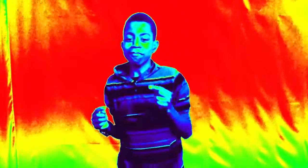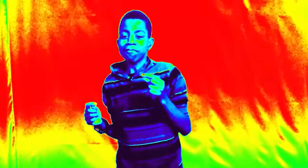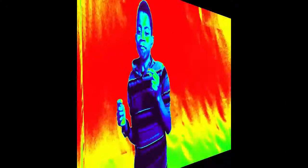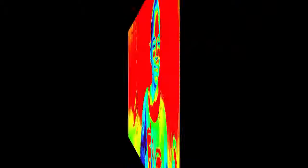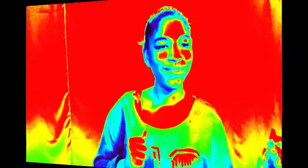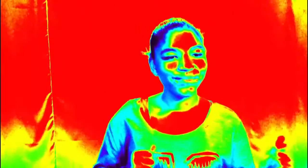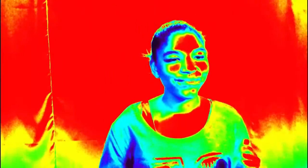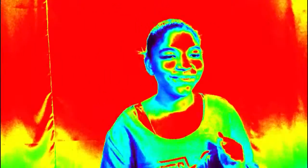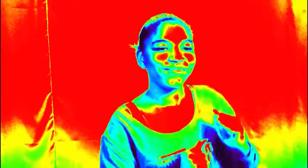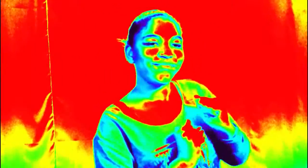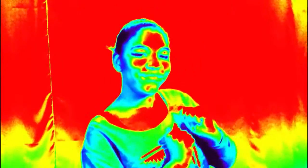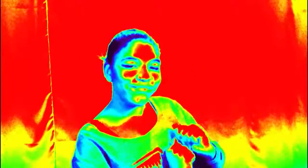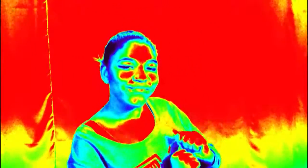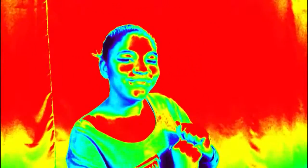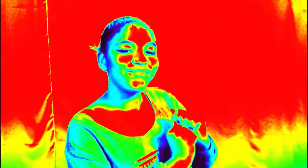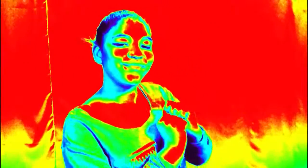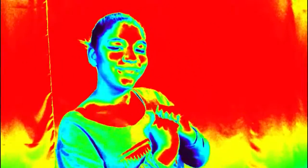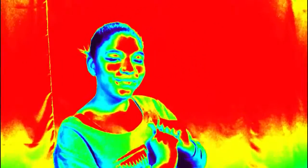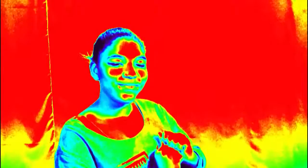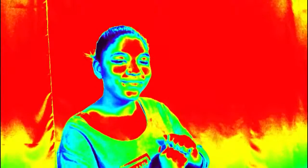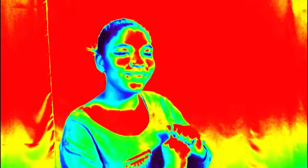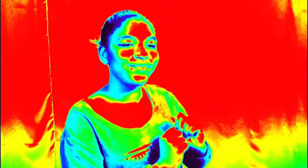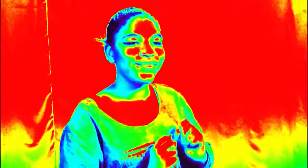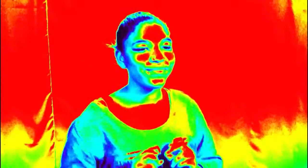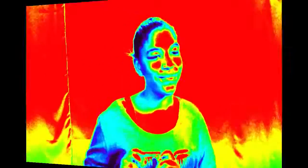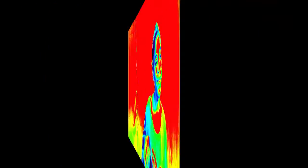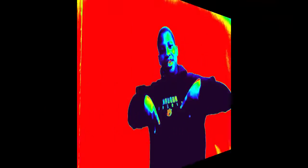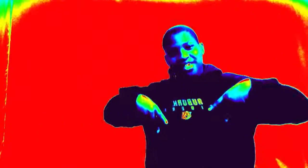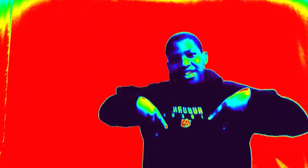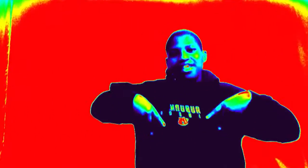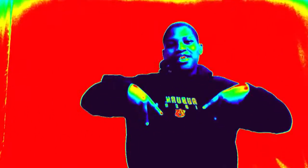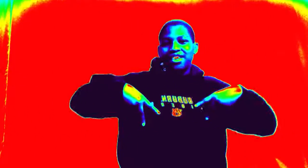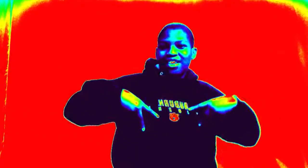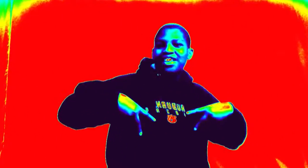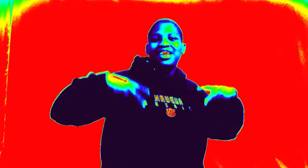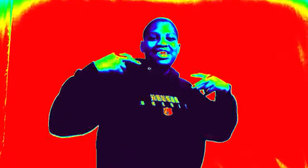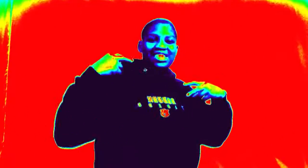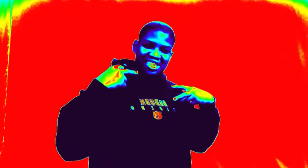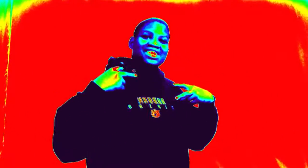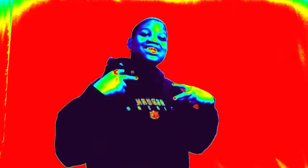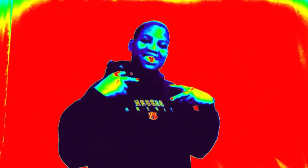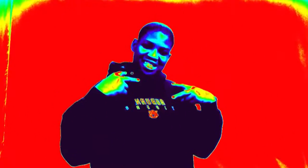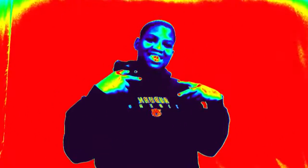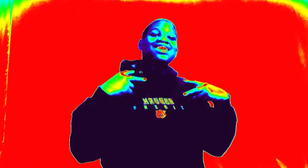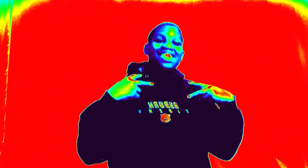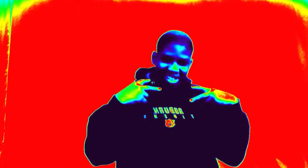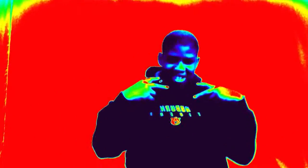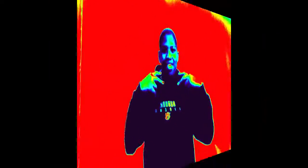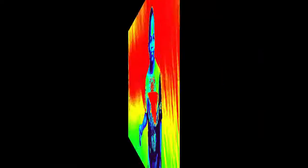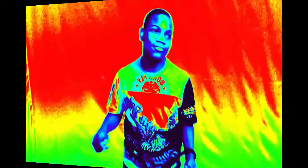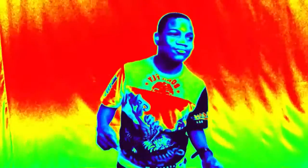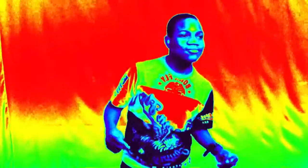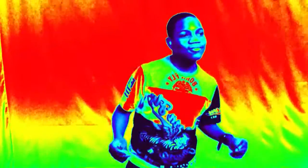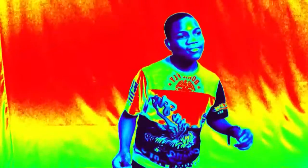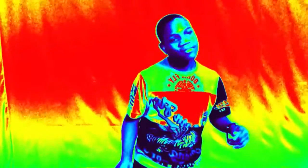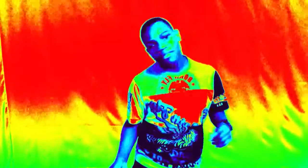worry About a thing I won't worry Cause every little thing